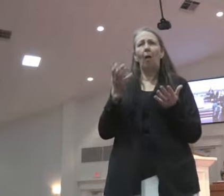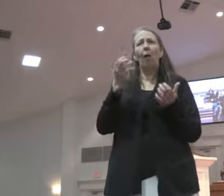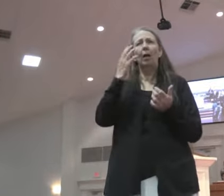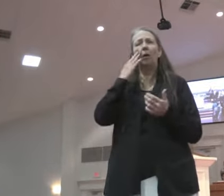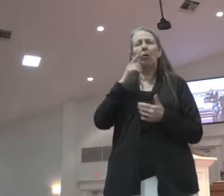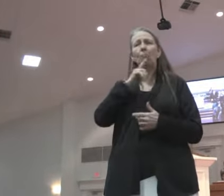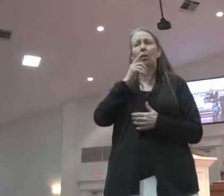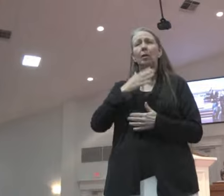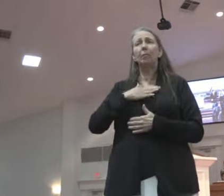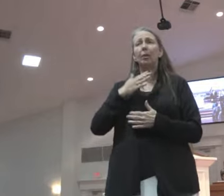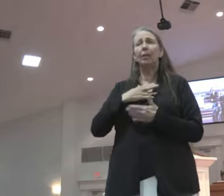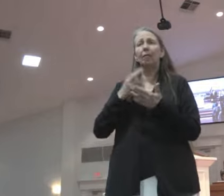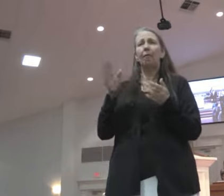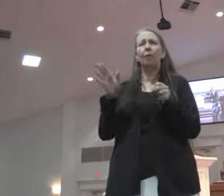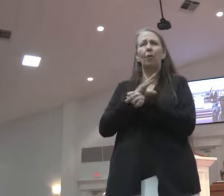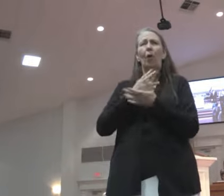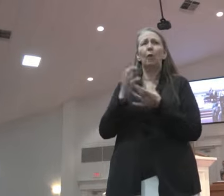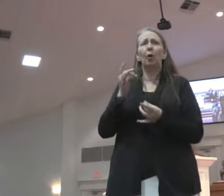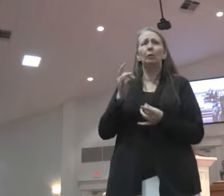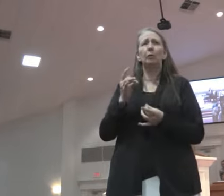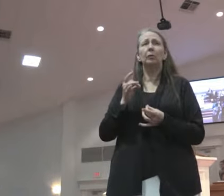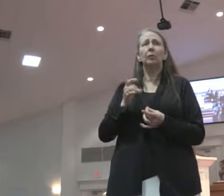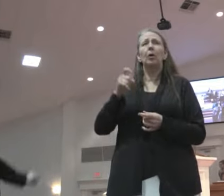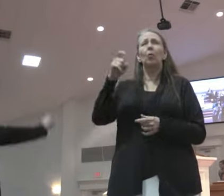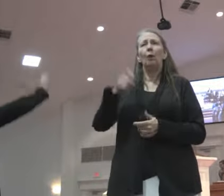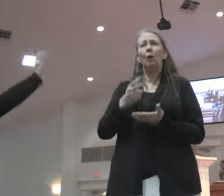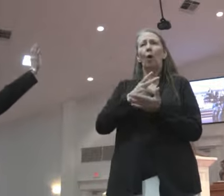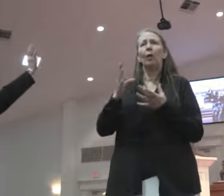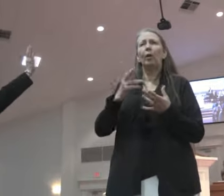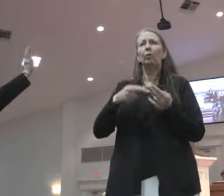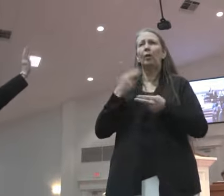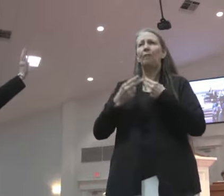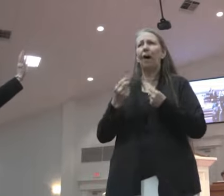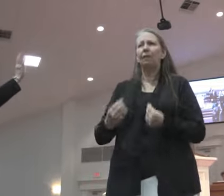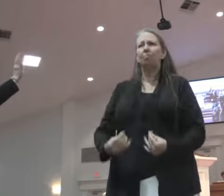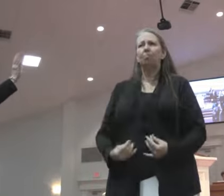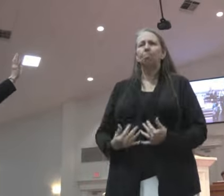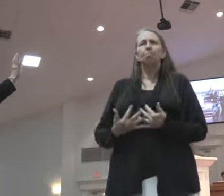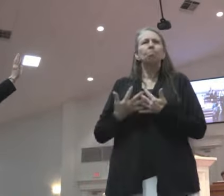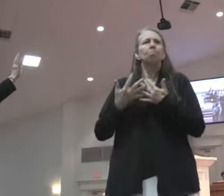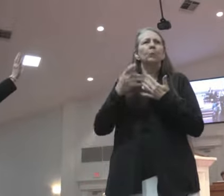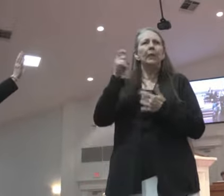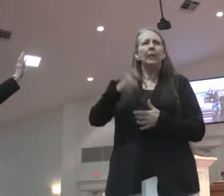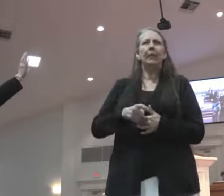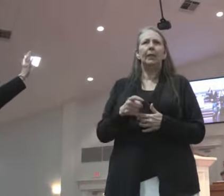breathing? Because we need a Holy Ghost reviving.